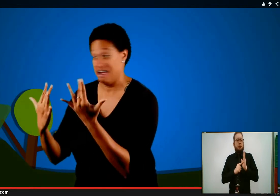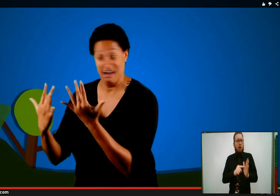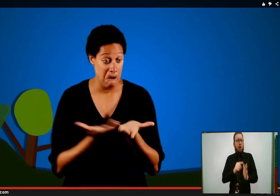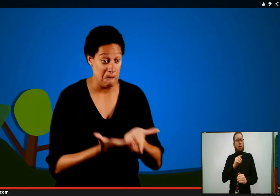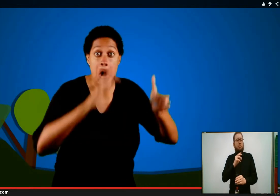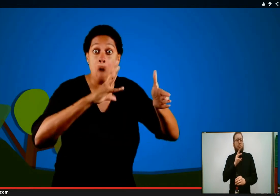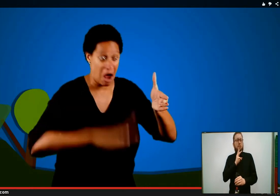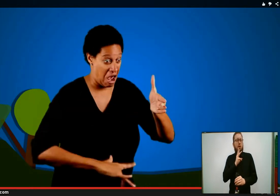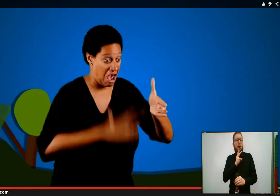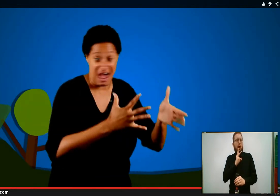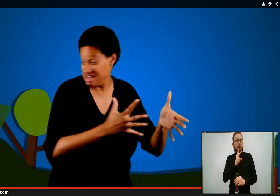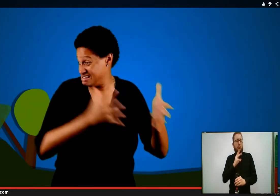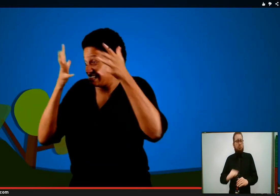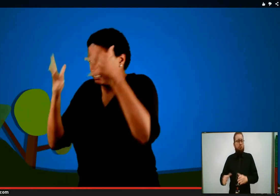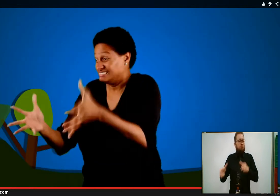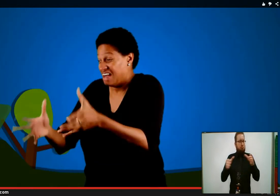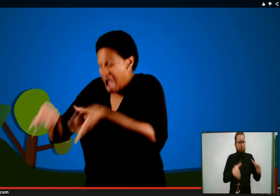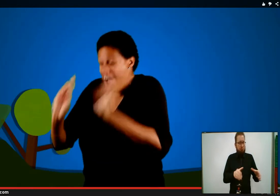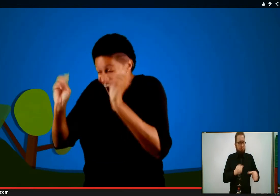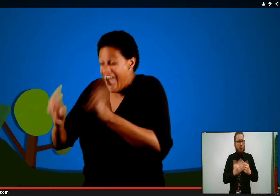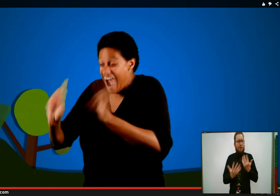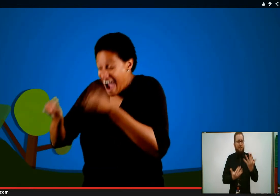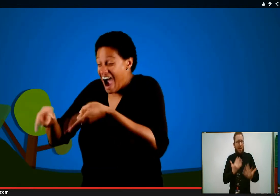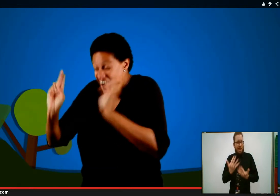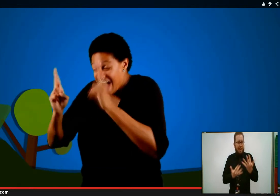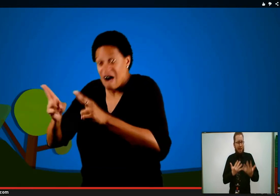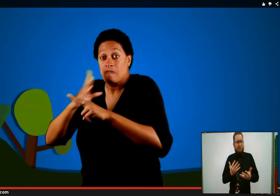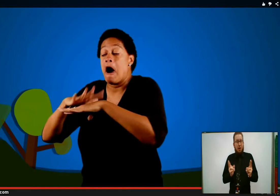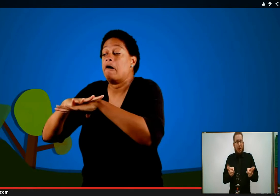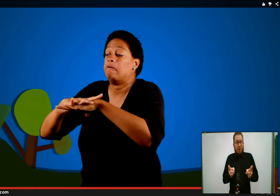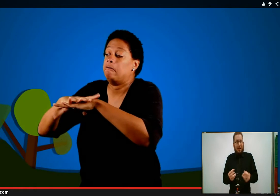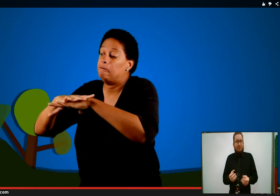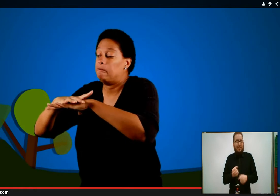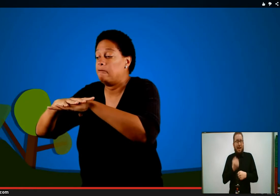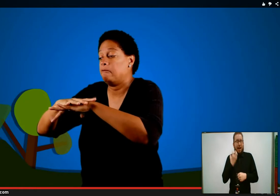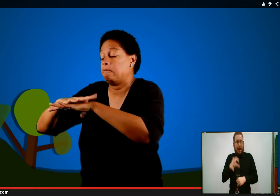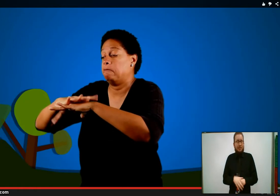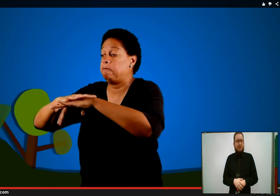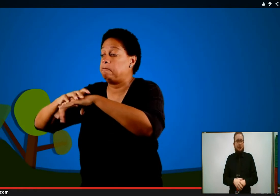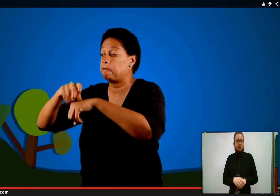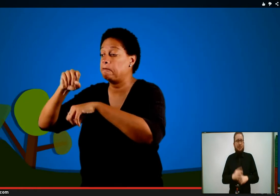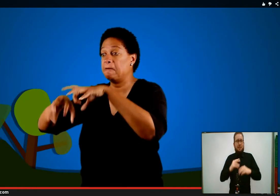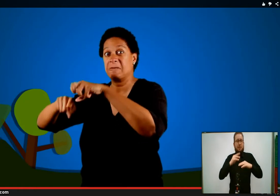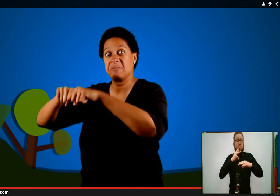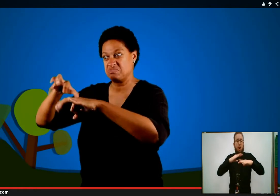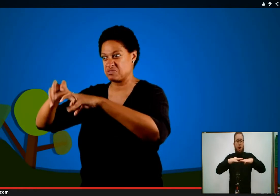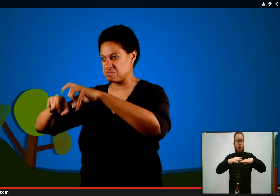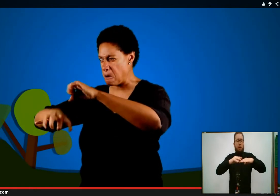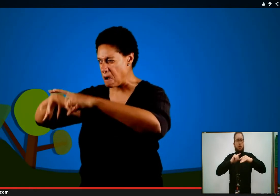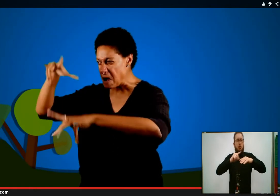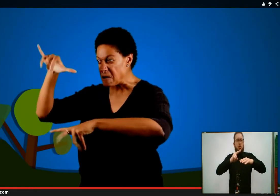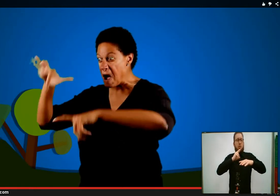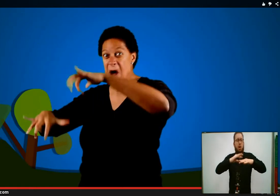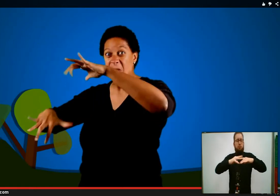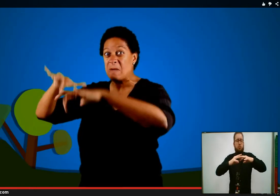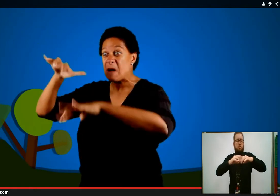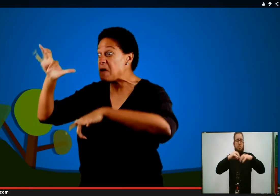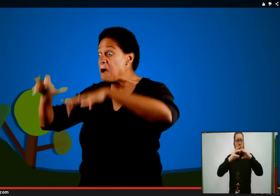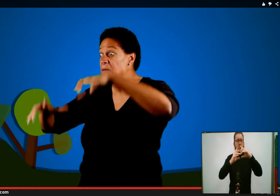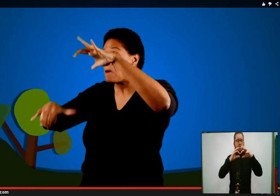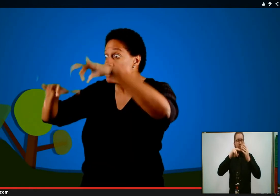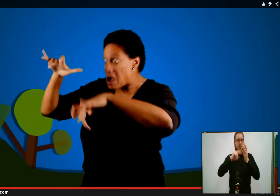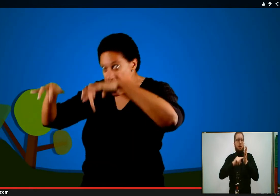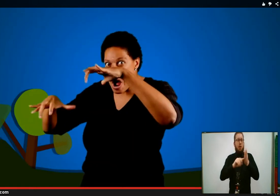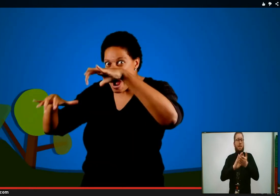there. Shows the water. That shows the pot of water, and that it's boiling. His hurry, try to get it hot. This shows